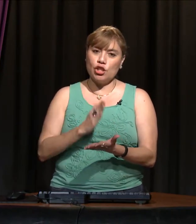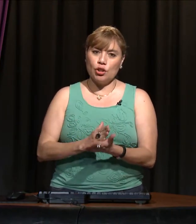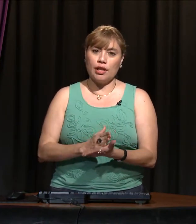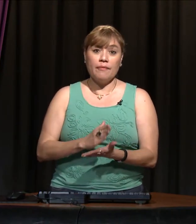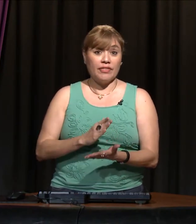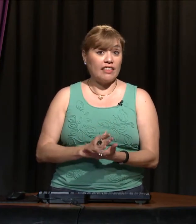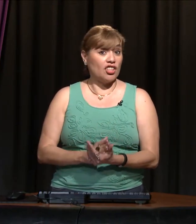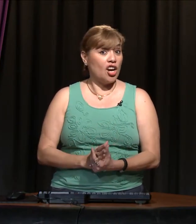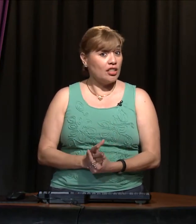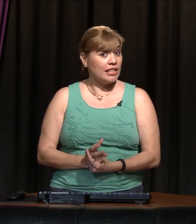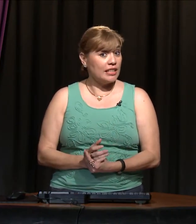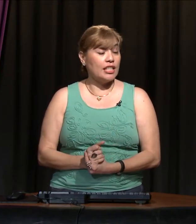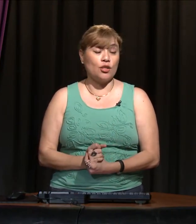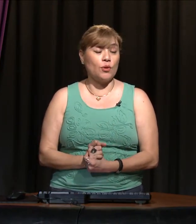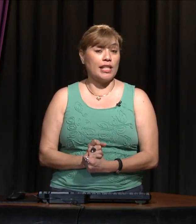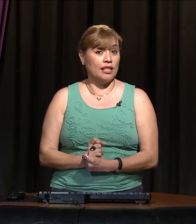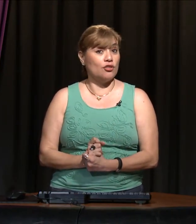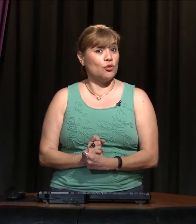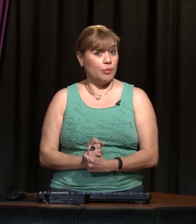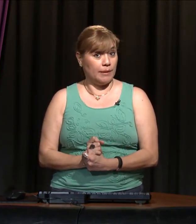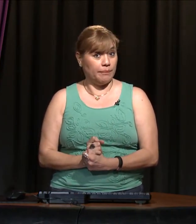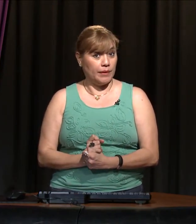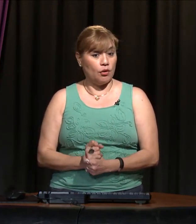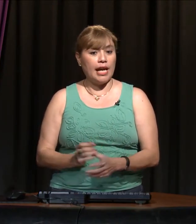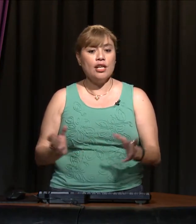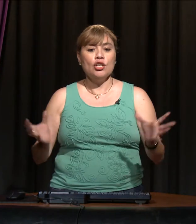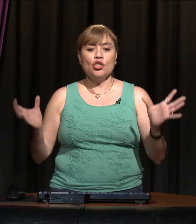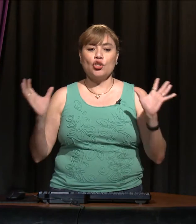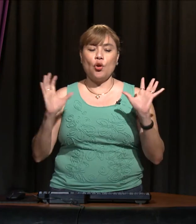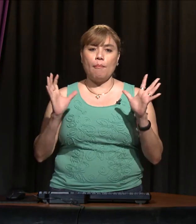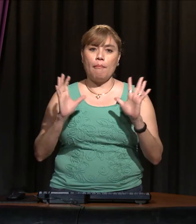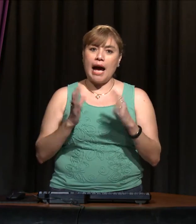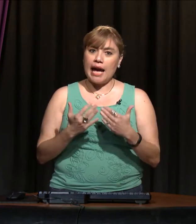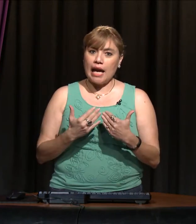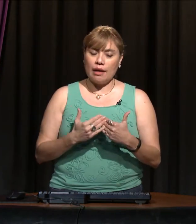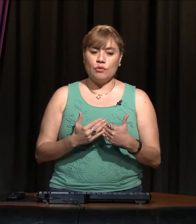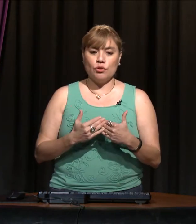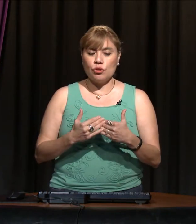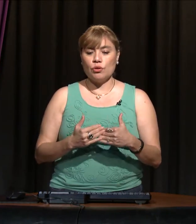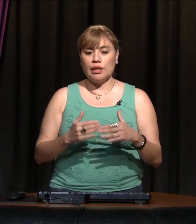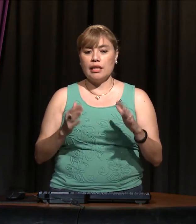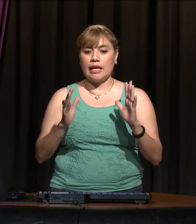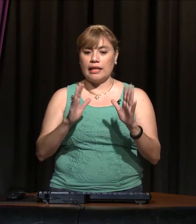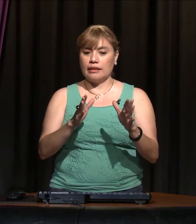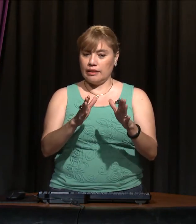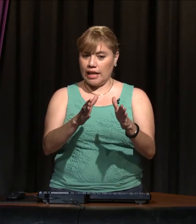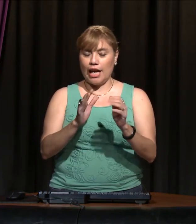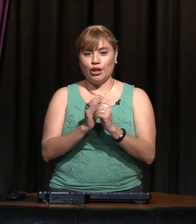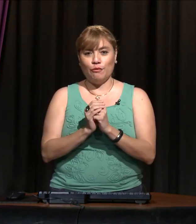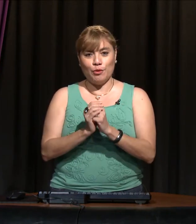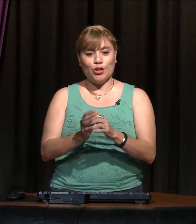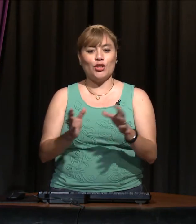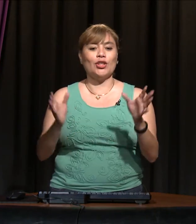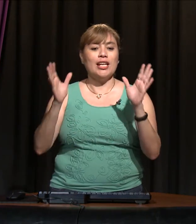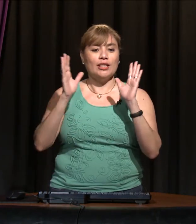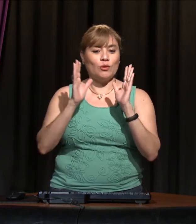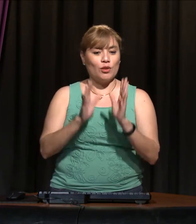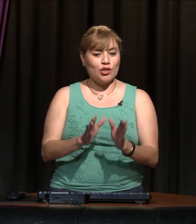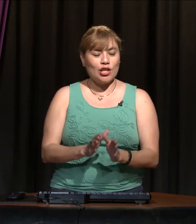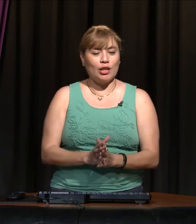sure that the content is where it needs to be. Okay? So I am usually the kind of person that will start